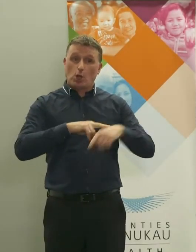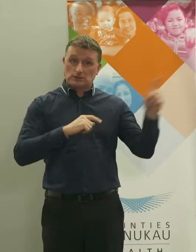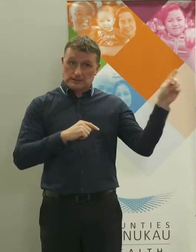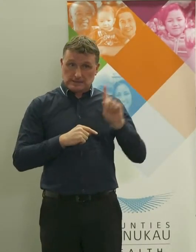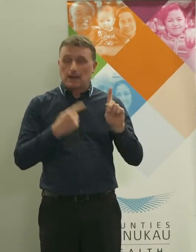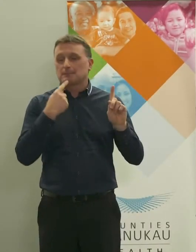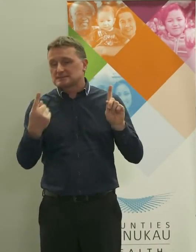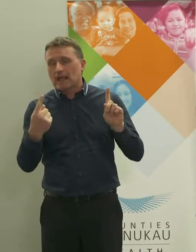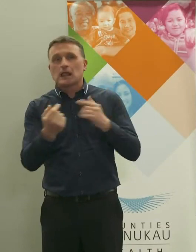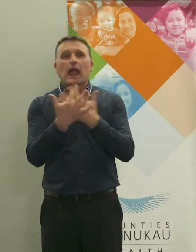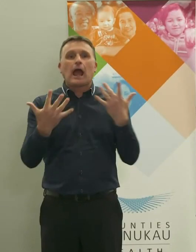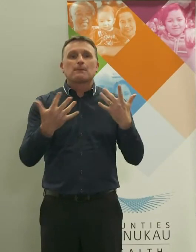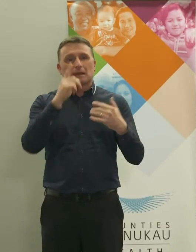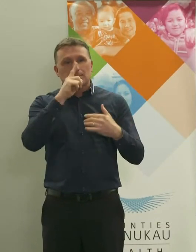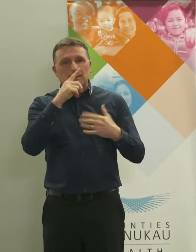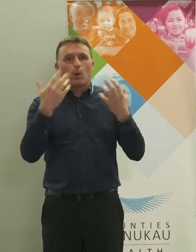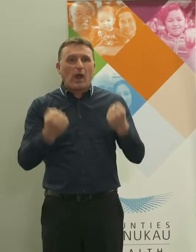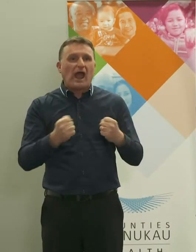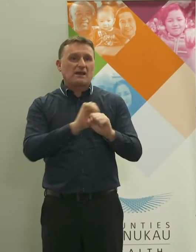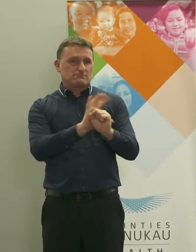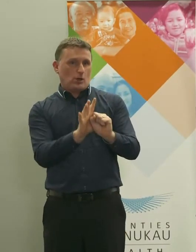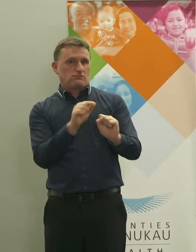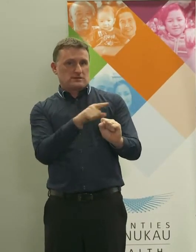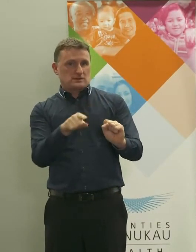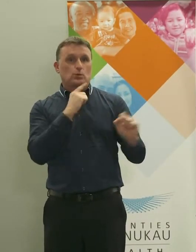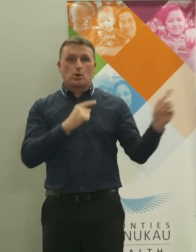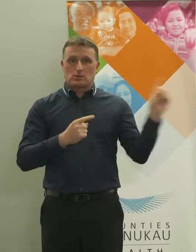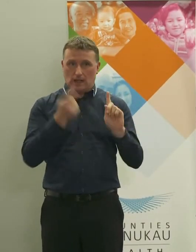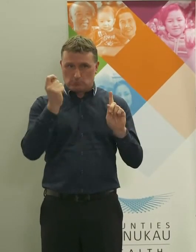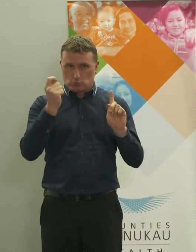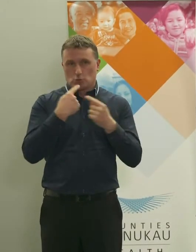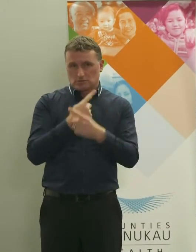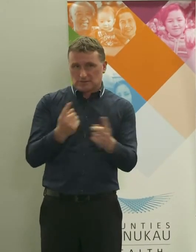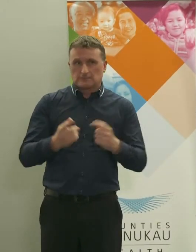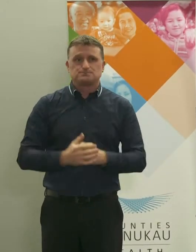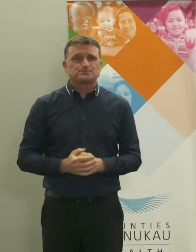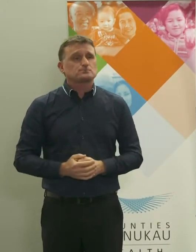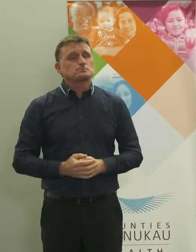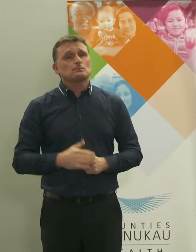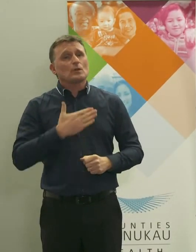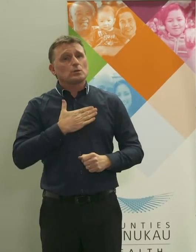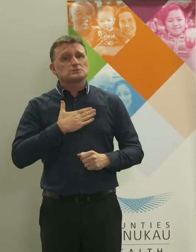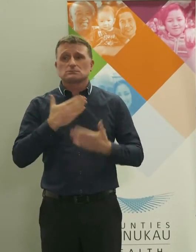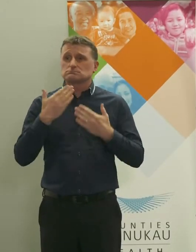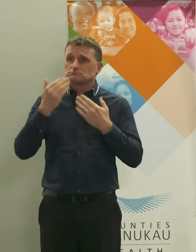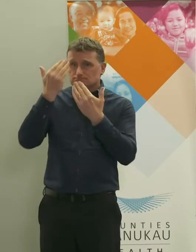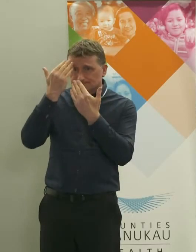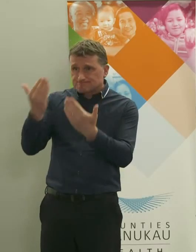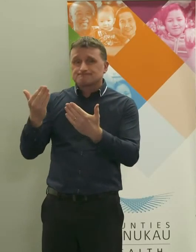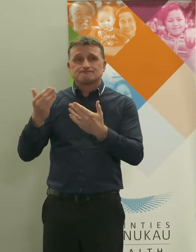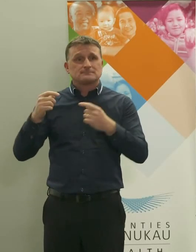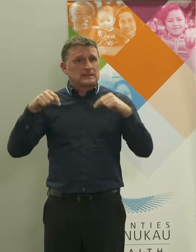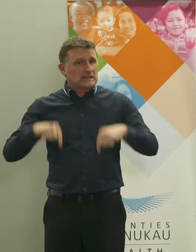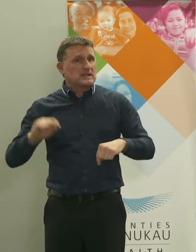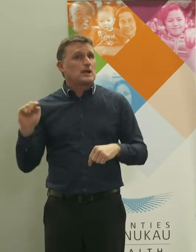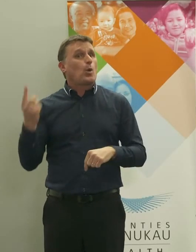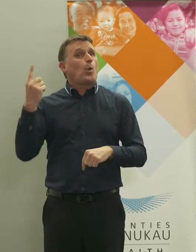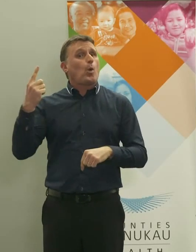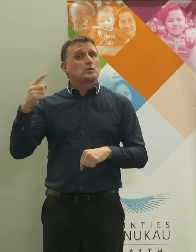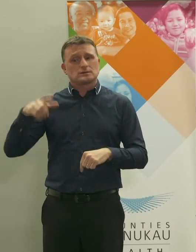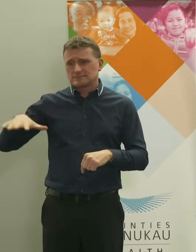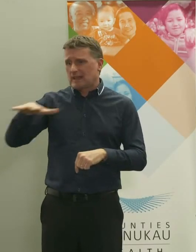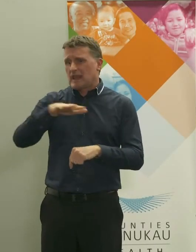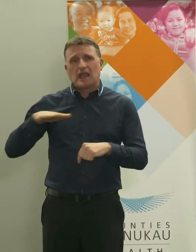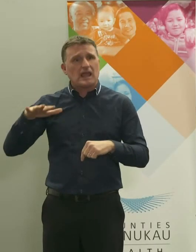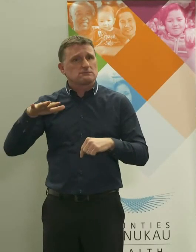and information shortly. But before I hand over, I do want to just acknowledge the incredible work of the Auckland Regional Public